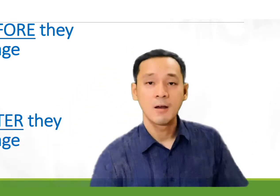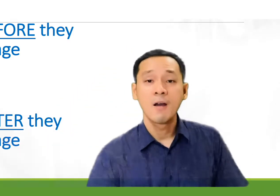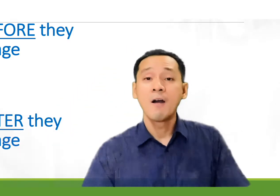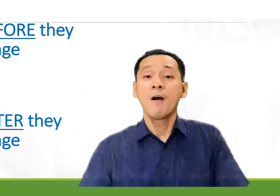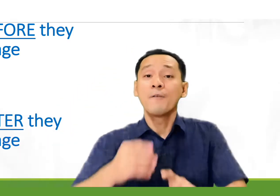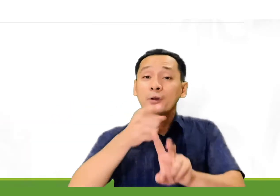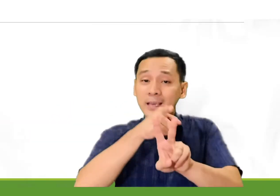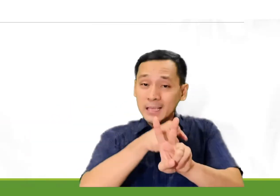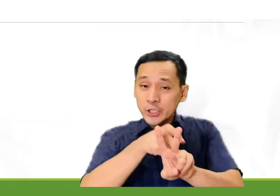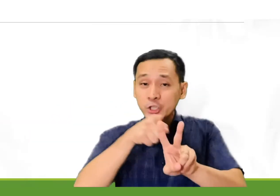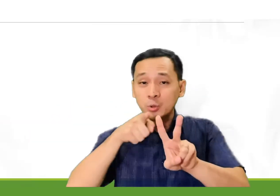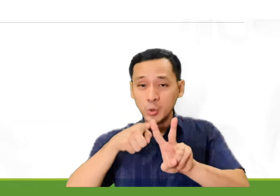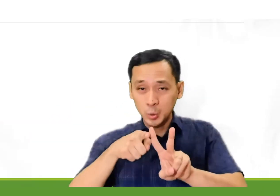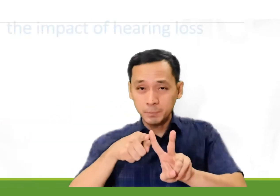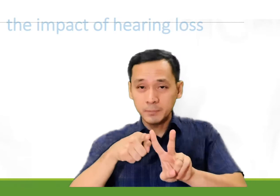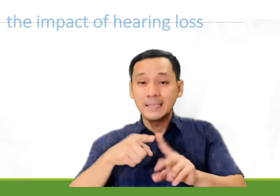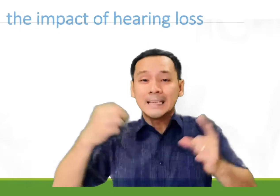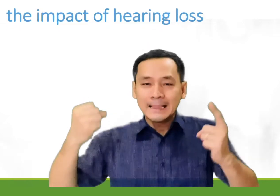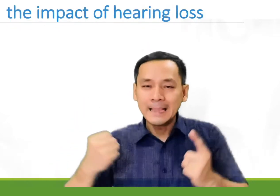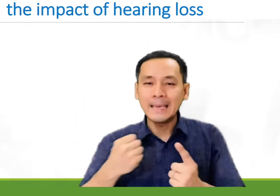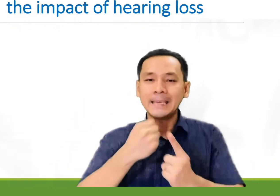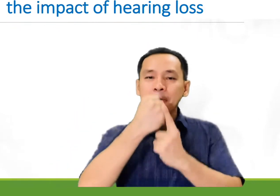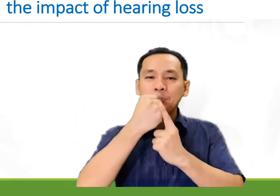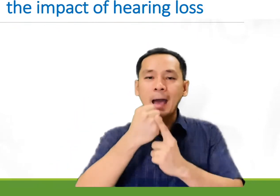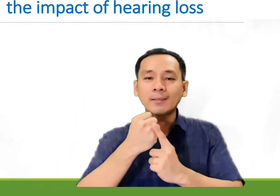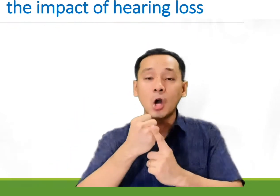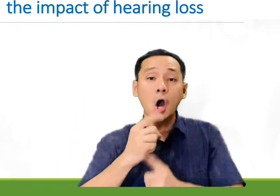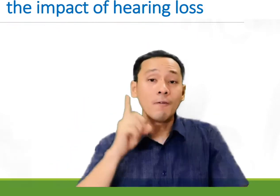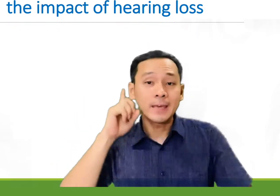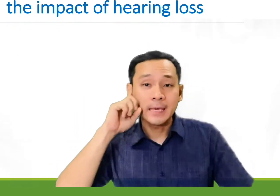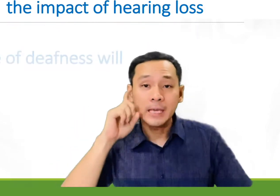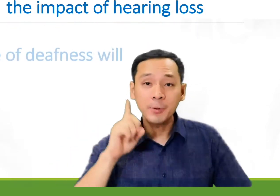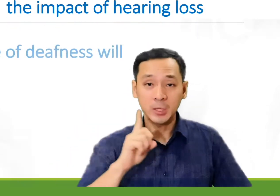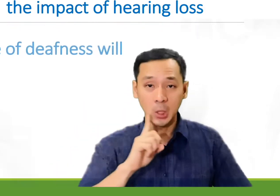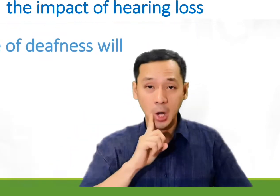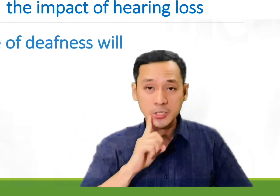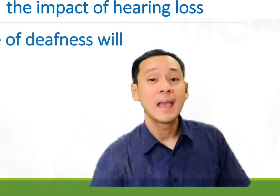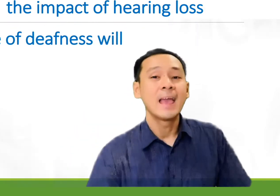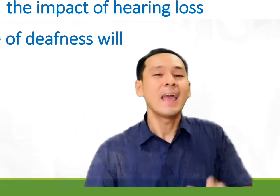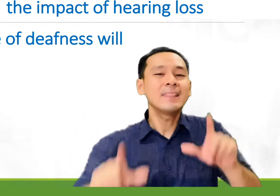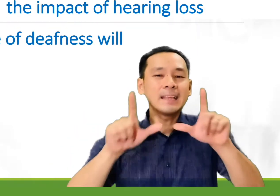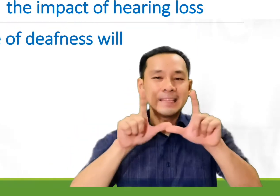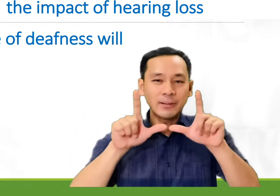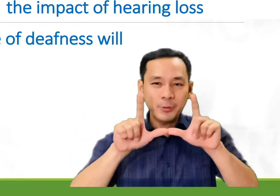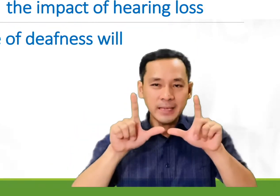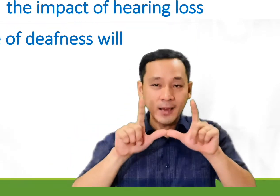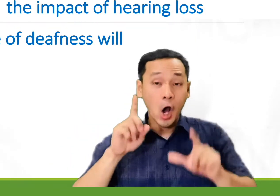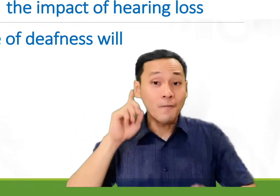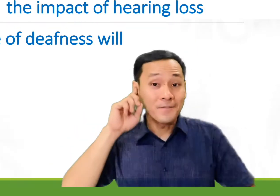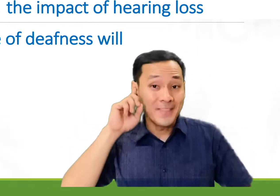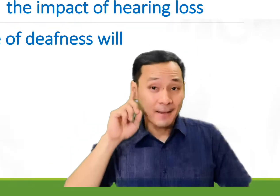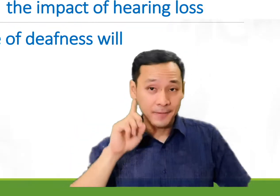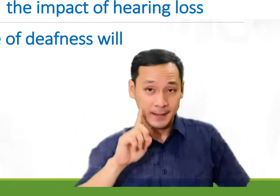language. For each group, the impact of hearing loss and the degree of